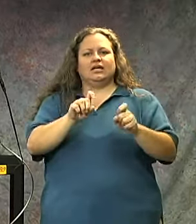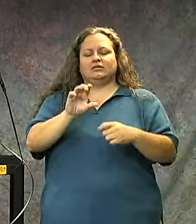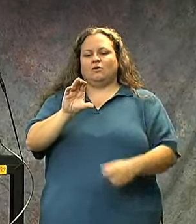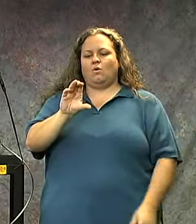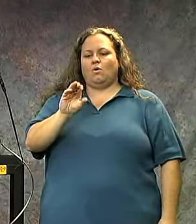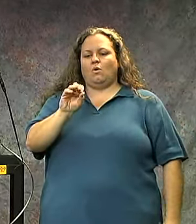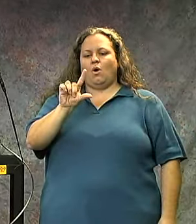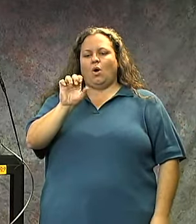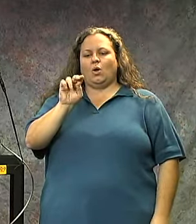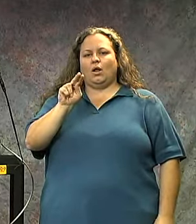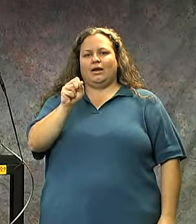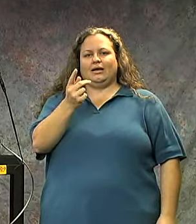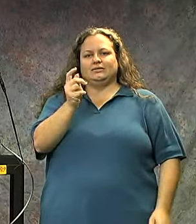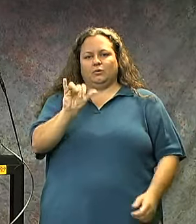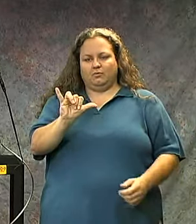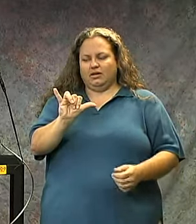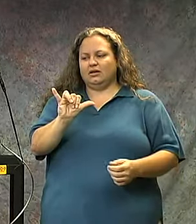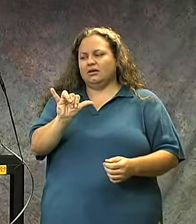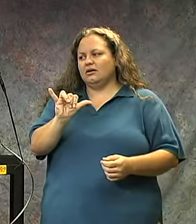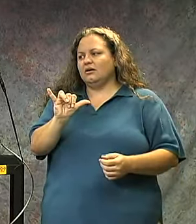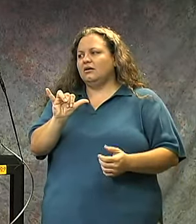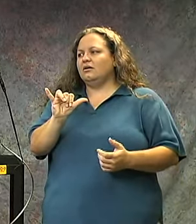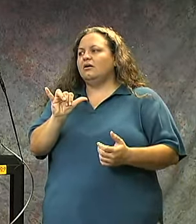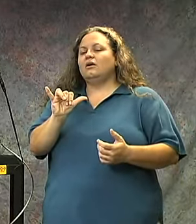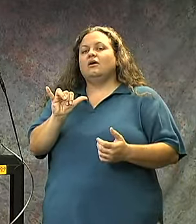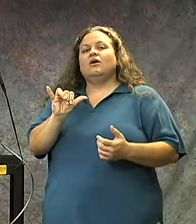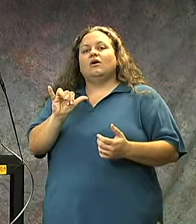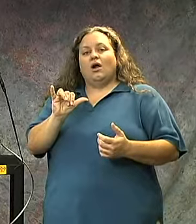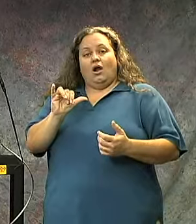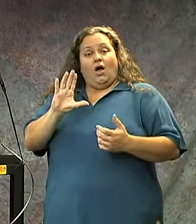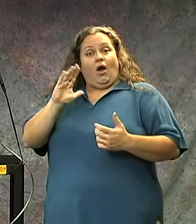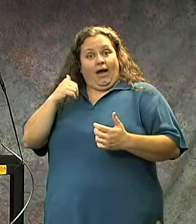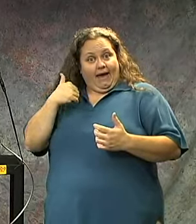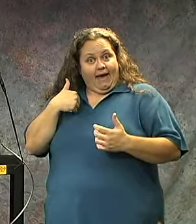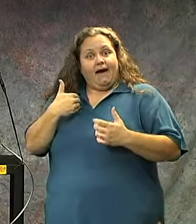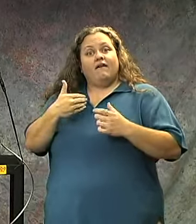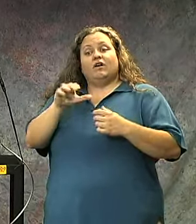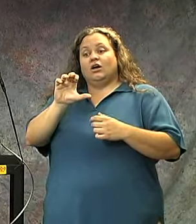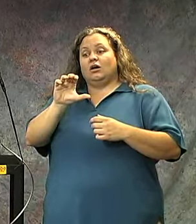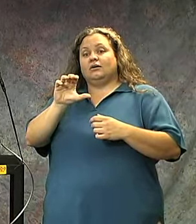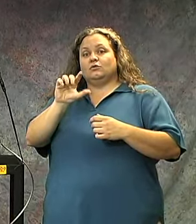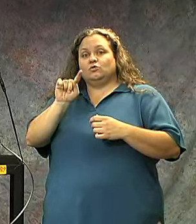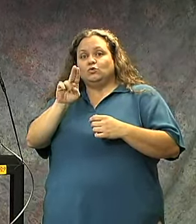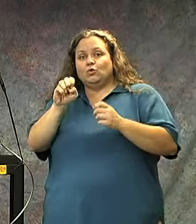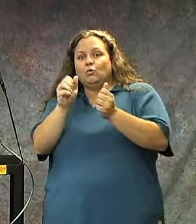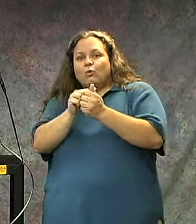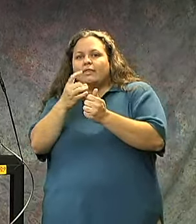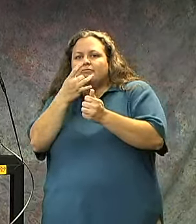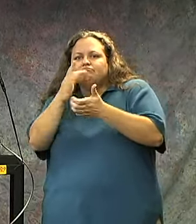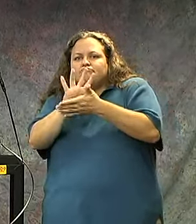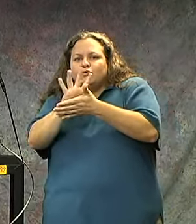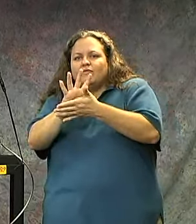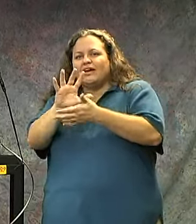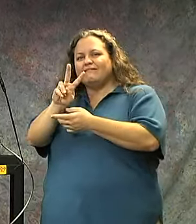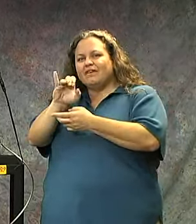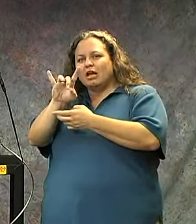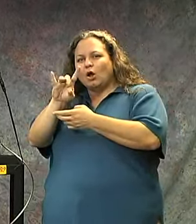a colonoscopy. The colonoscopy is done with a video scope similar to the one for the upper, only